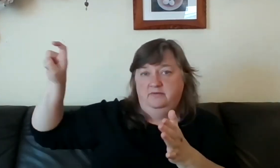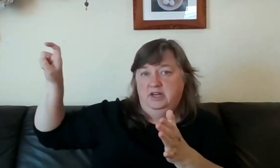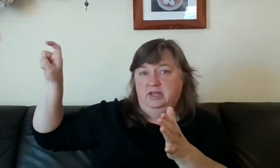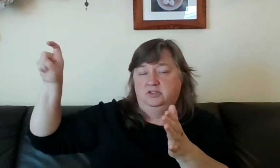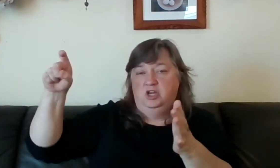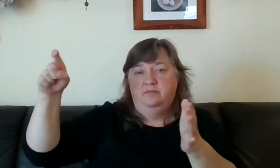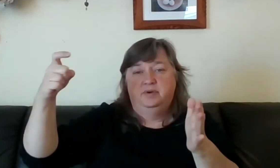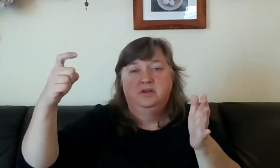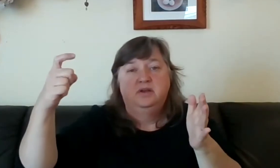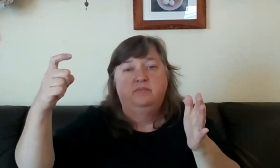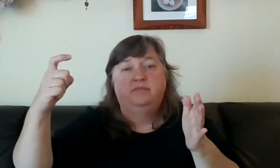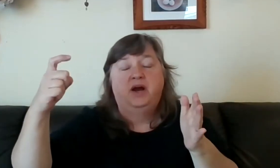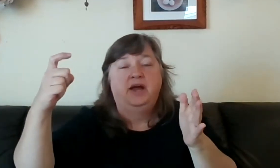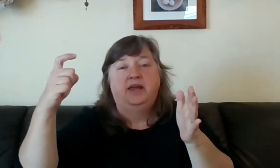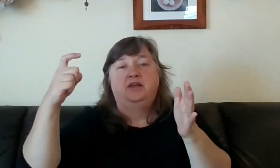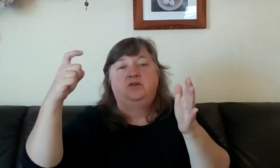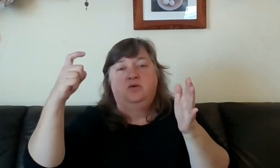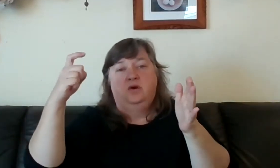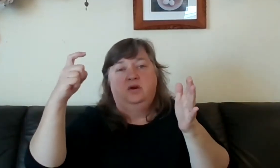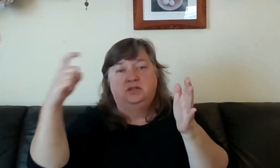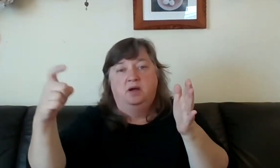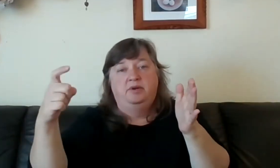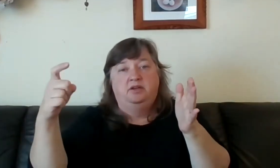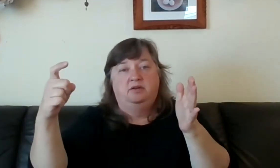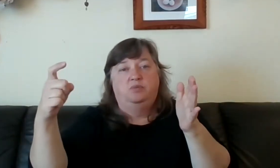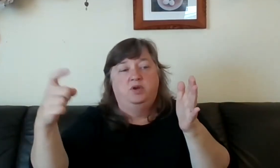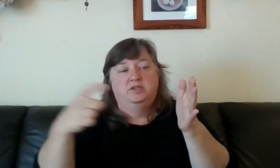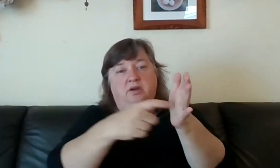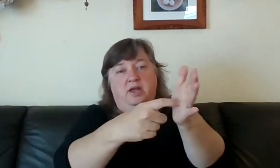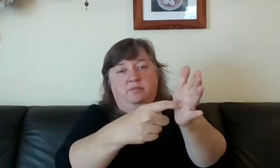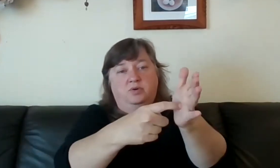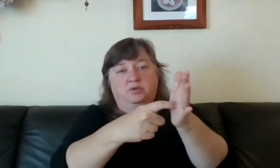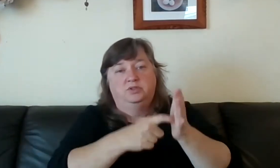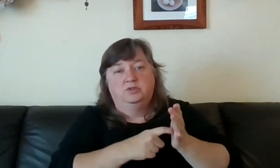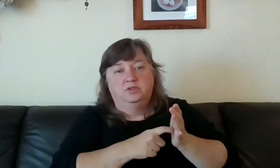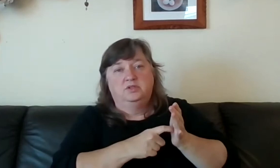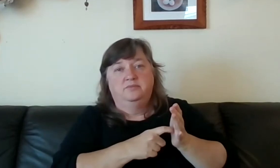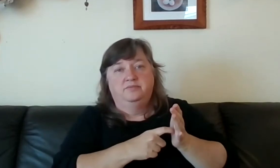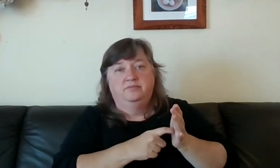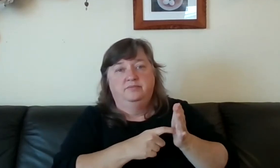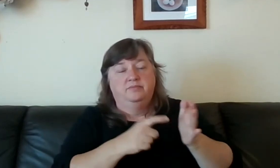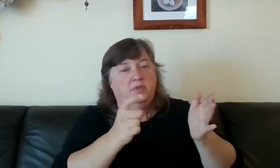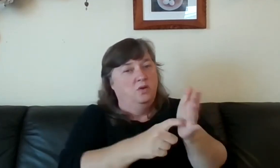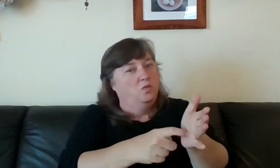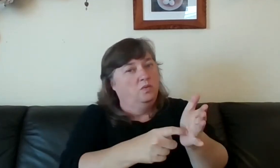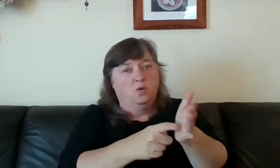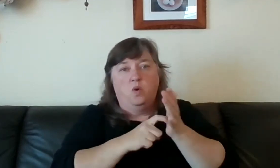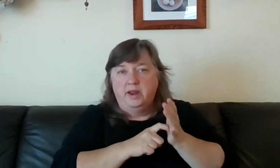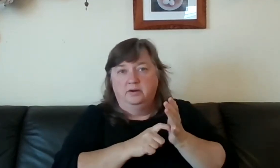an X shape by your dominant pointer and pulled towards you. Required.